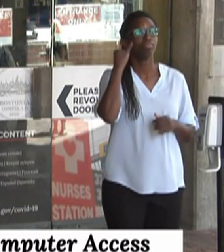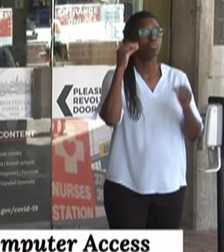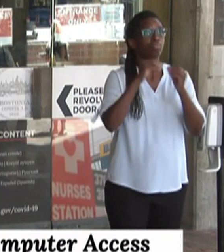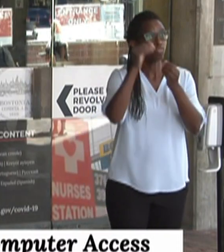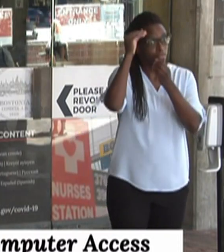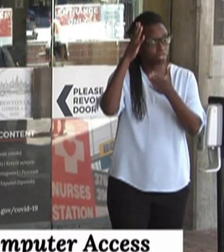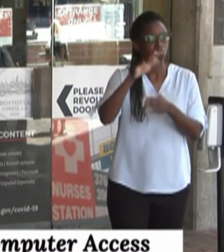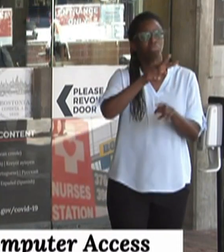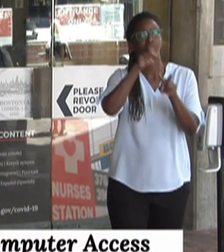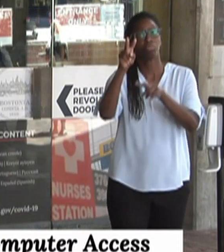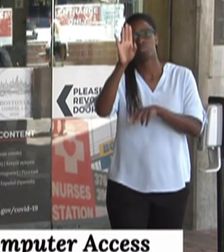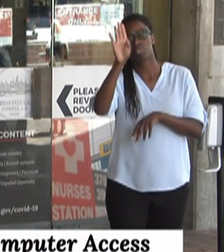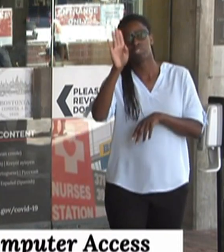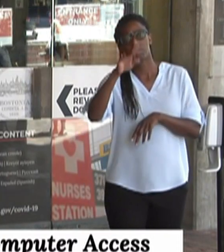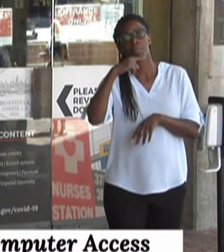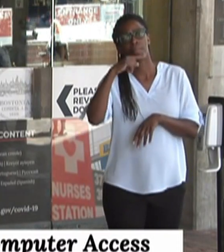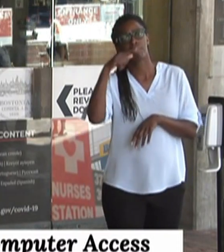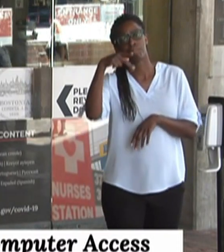bpl.org.